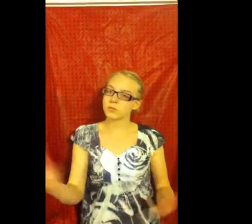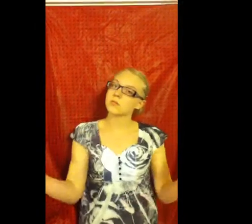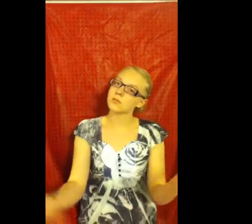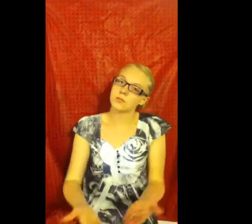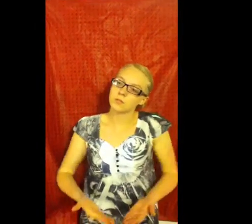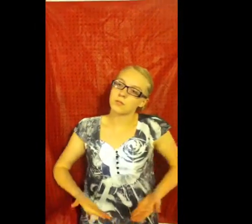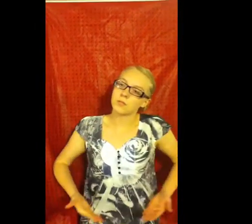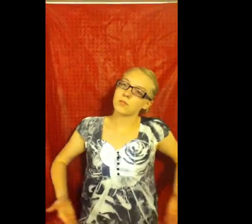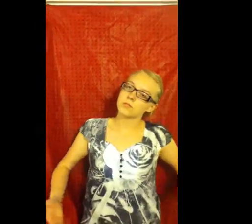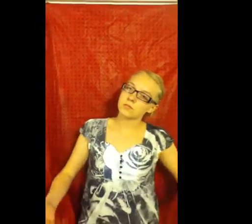passed tonight